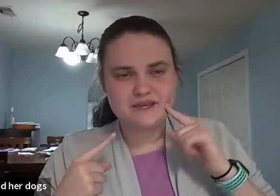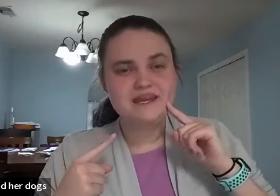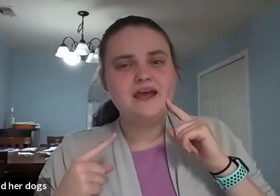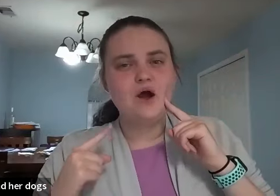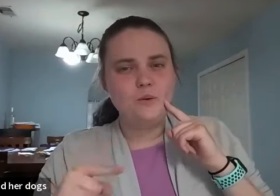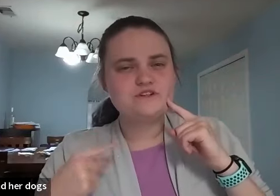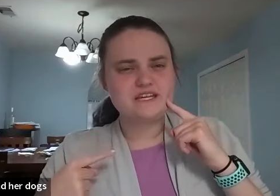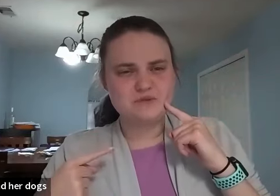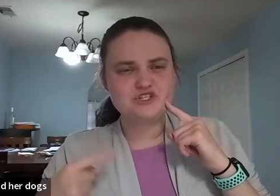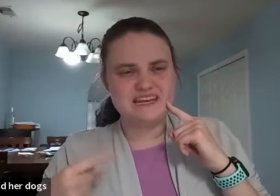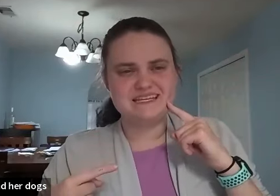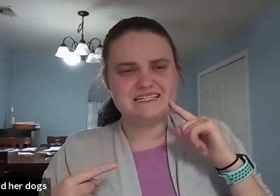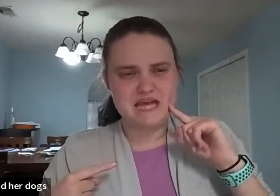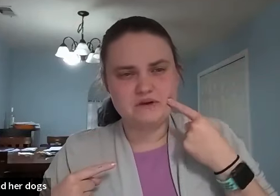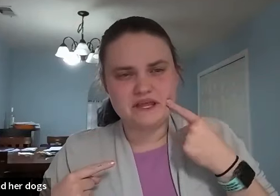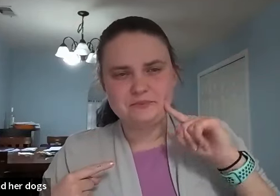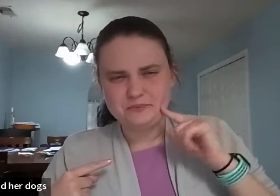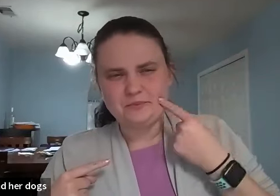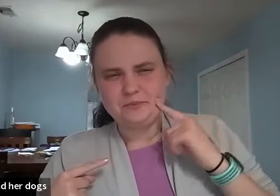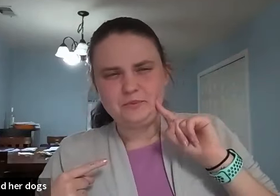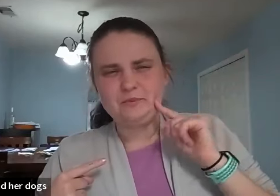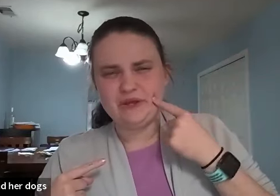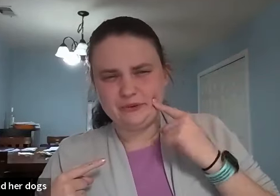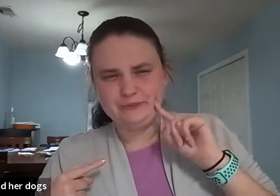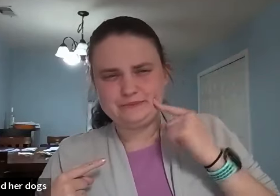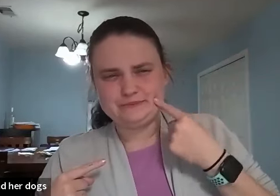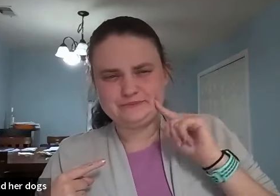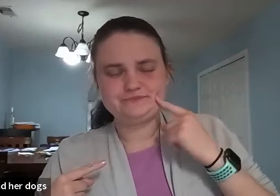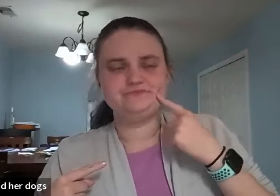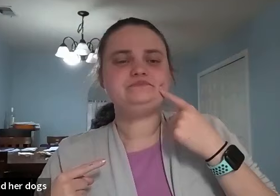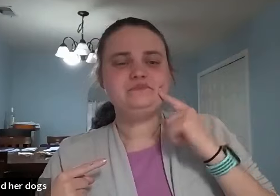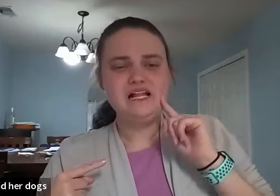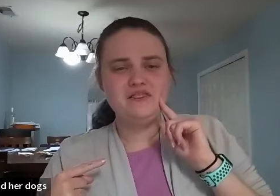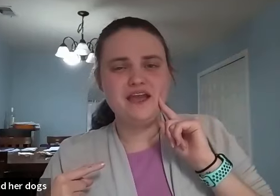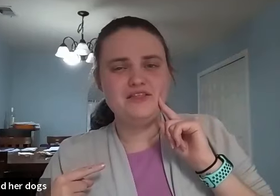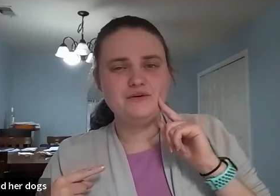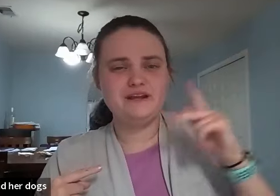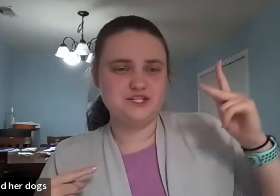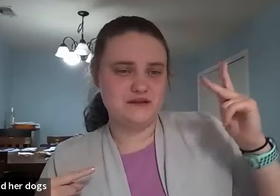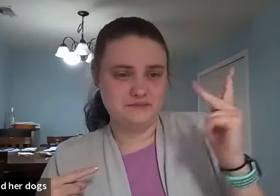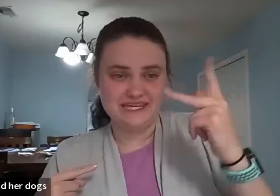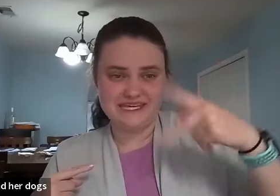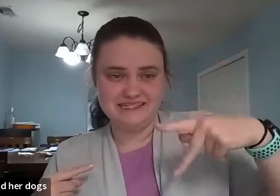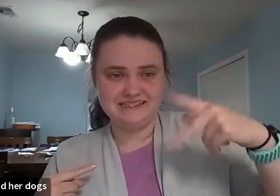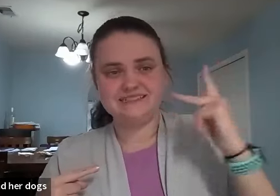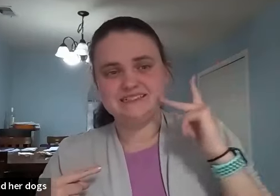recommend almost making the motion that it's like sour, like pickle. And the other one is you have a P and